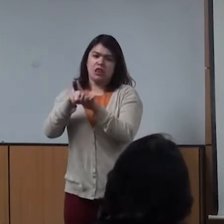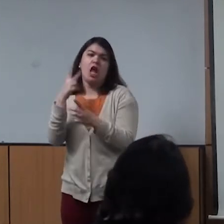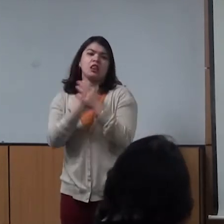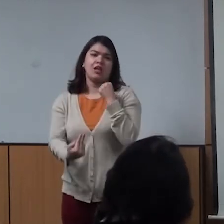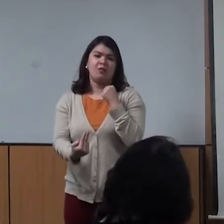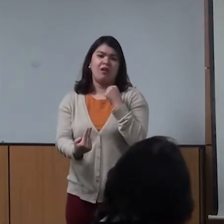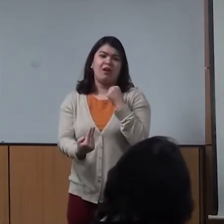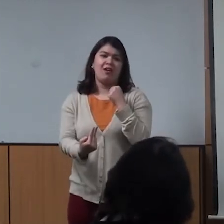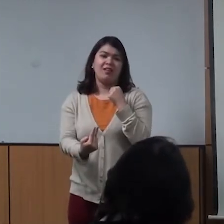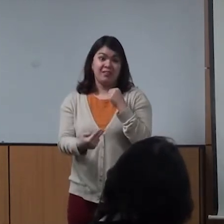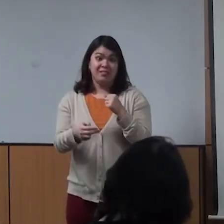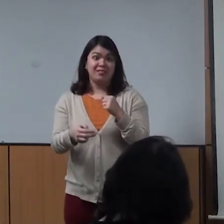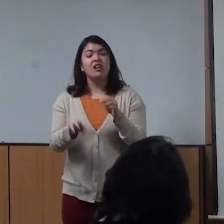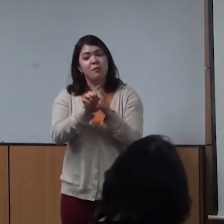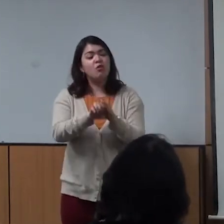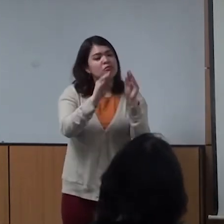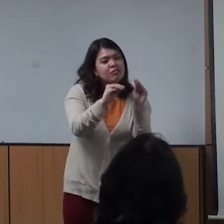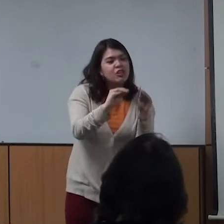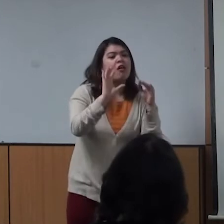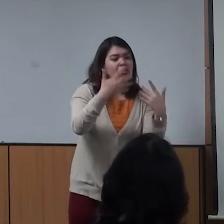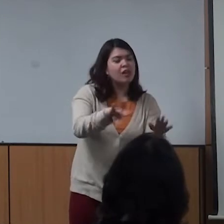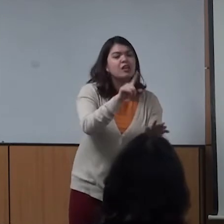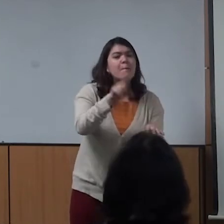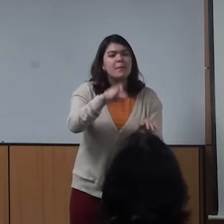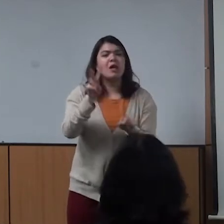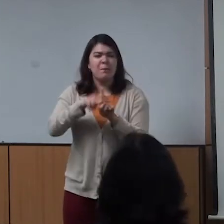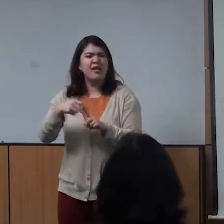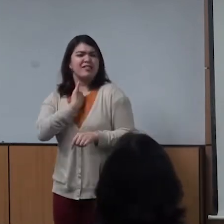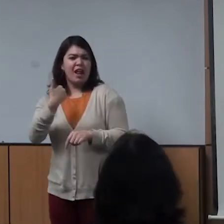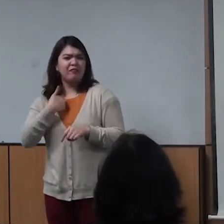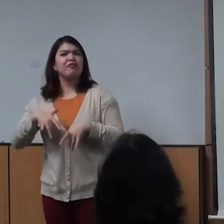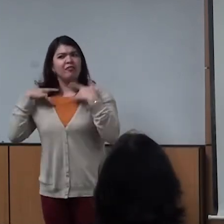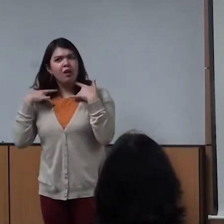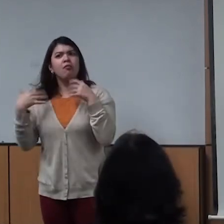part whenever we teach because that will give